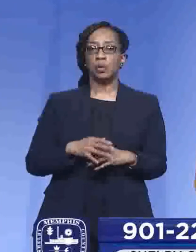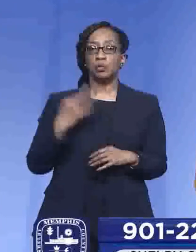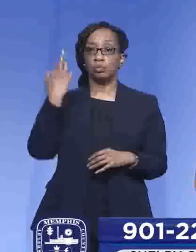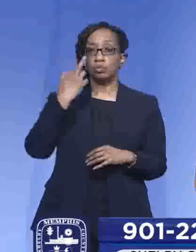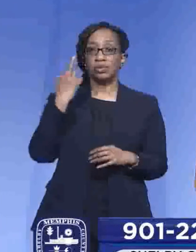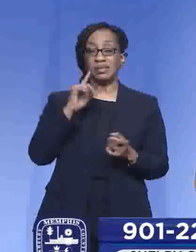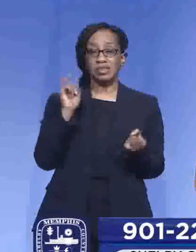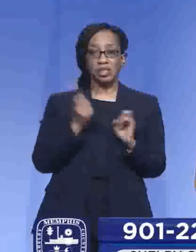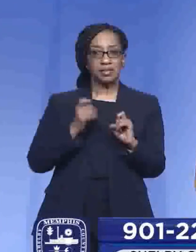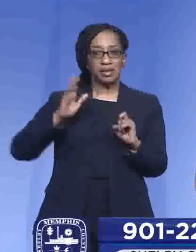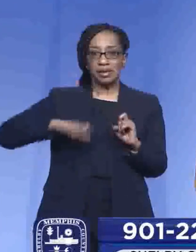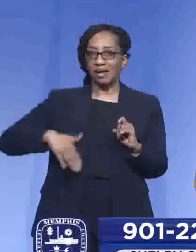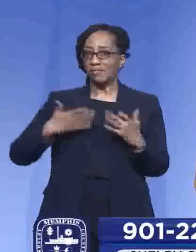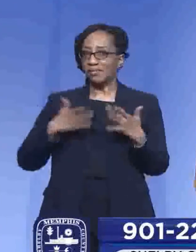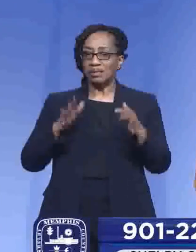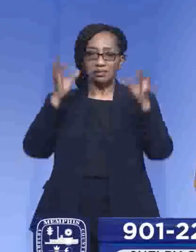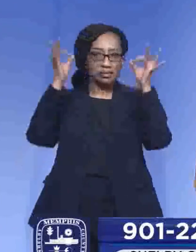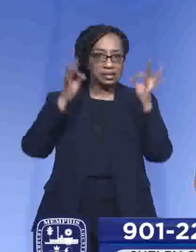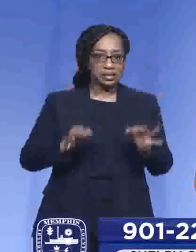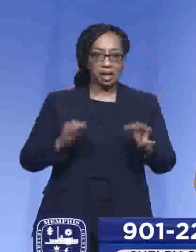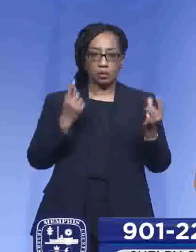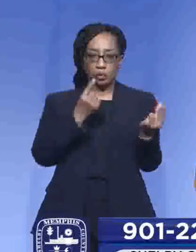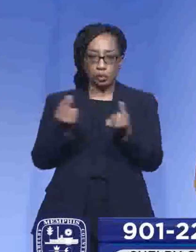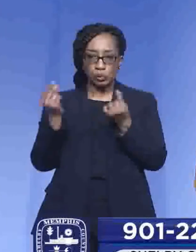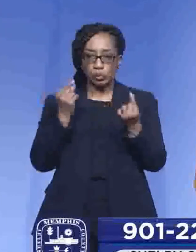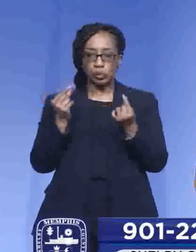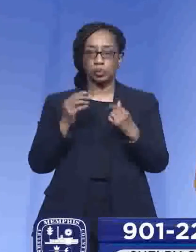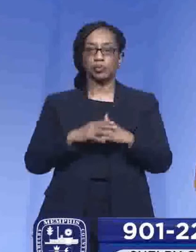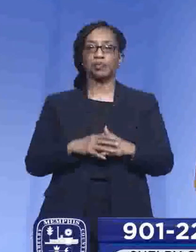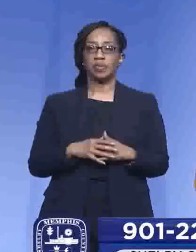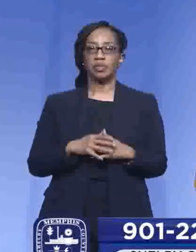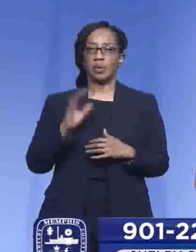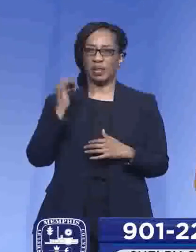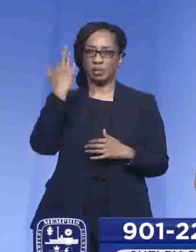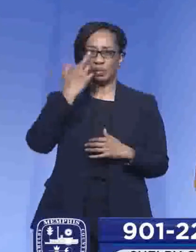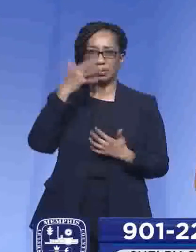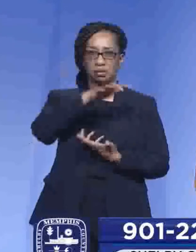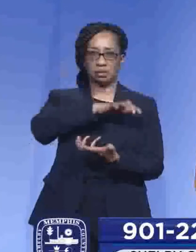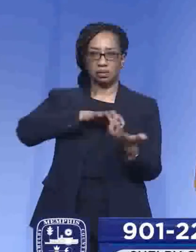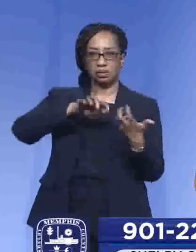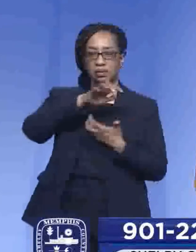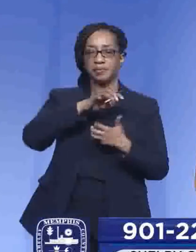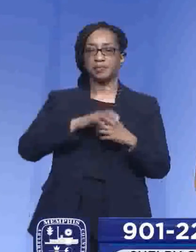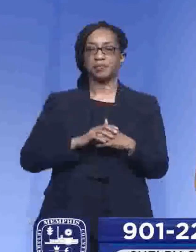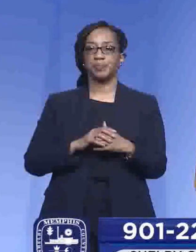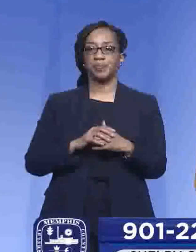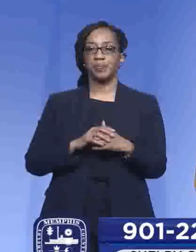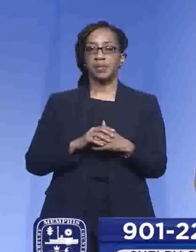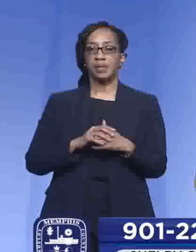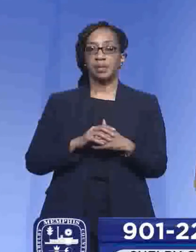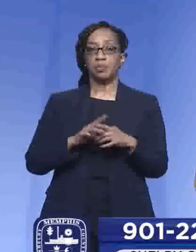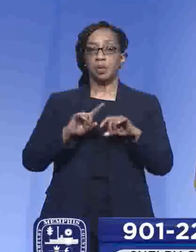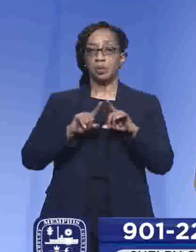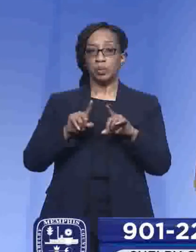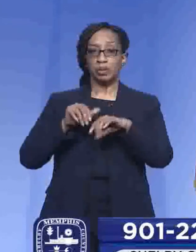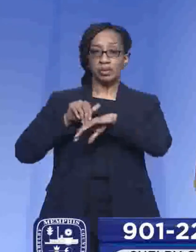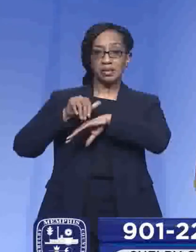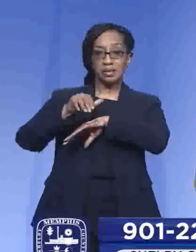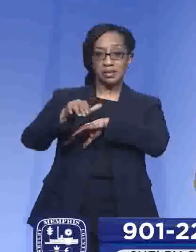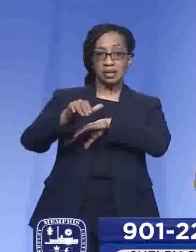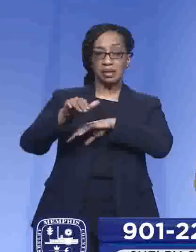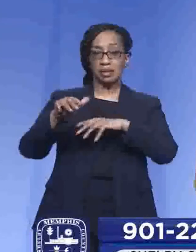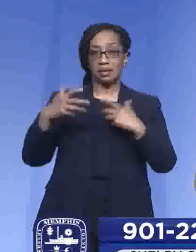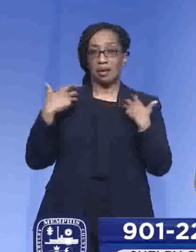there, that's where the confusion, I guess, was introduced. But as the health directive went out, that's the part that is